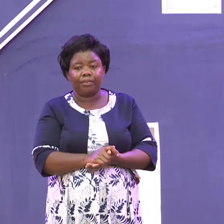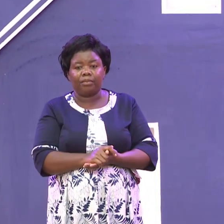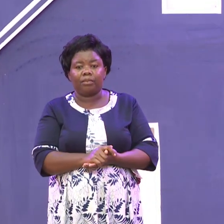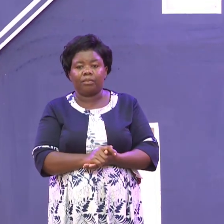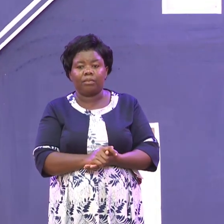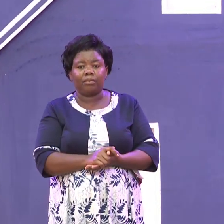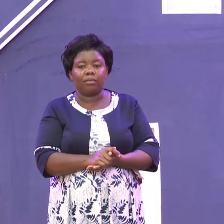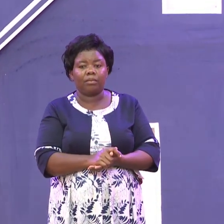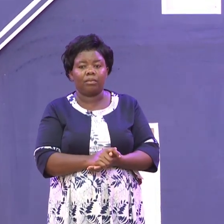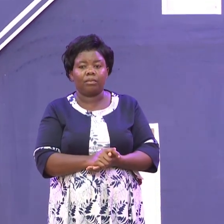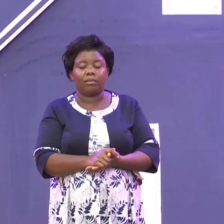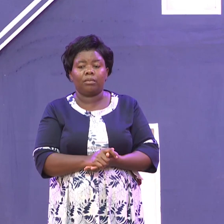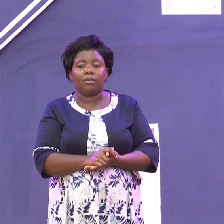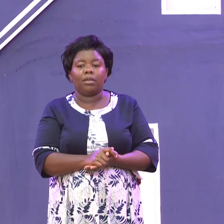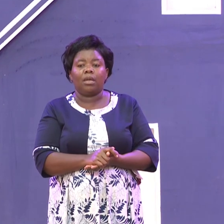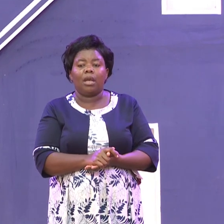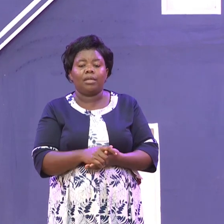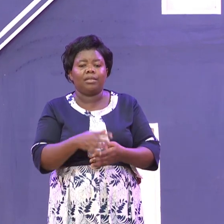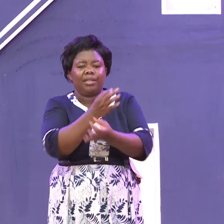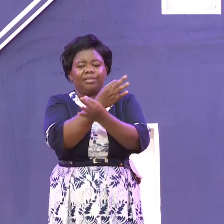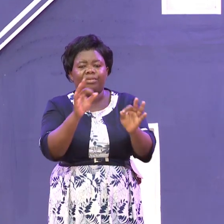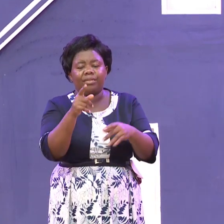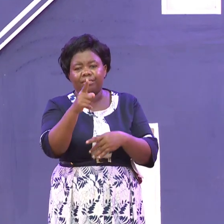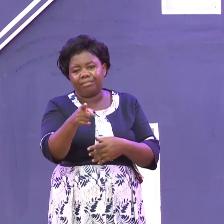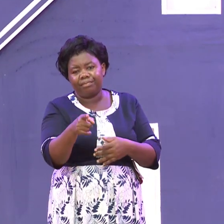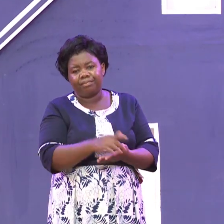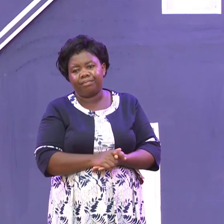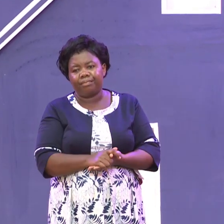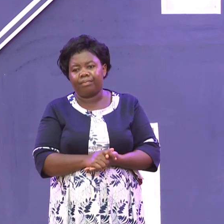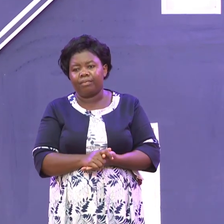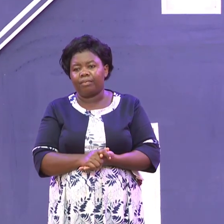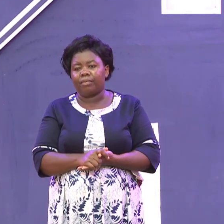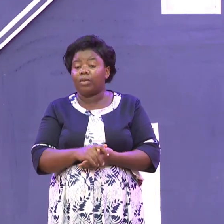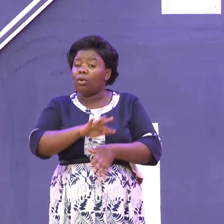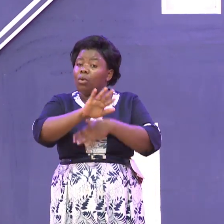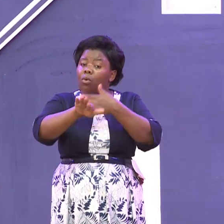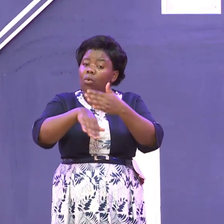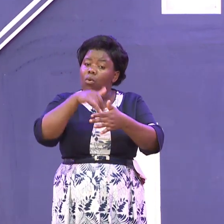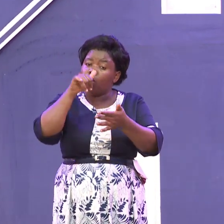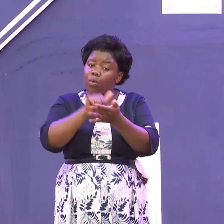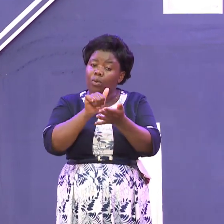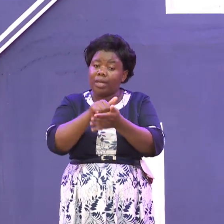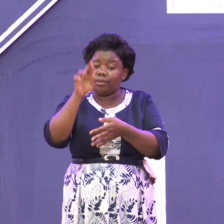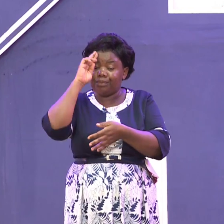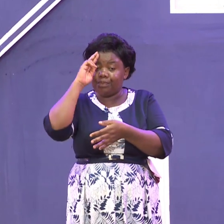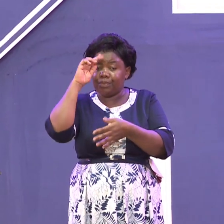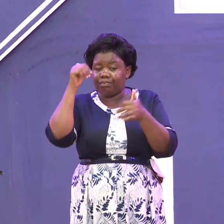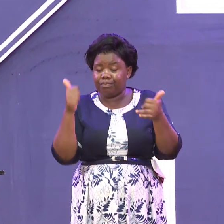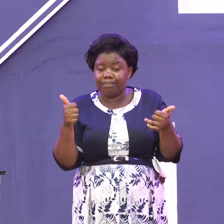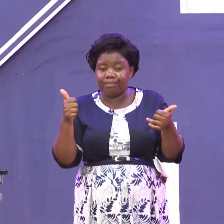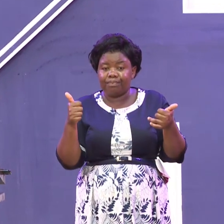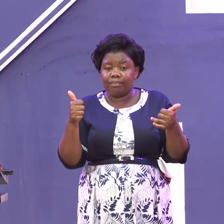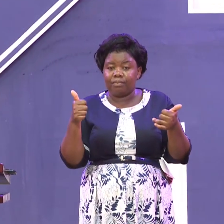from his face. Natebwa. And he was released. Eyuzo nabijukira. He could remember all